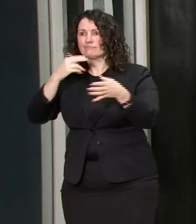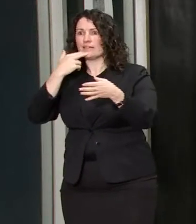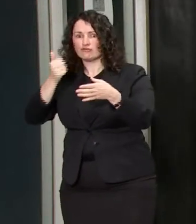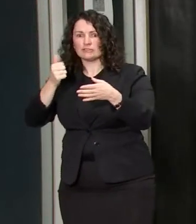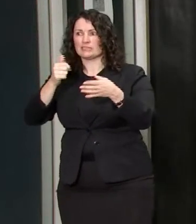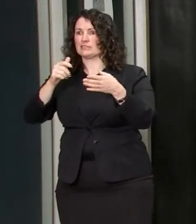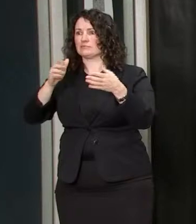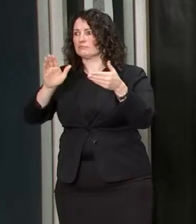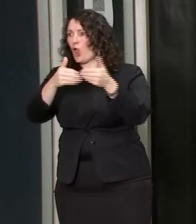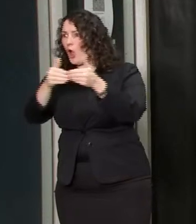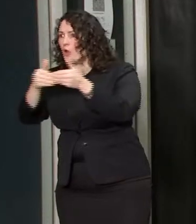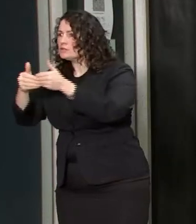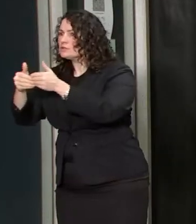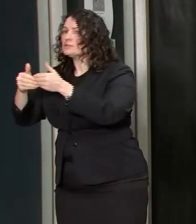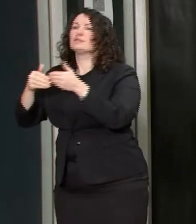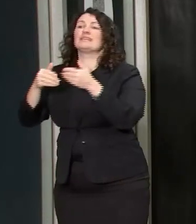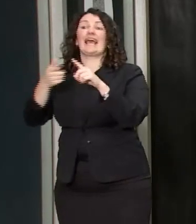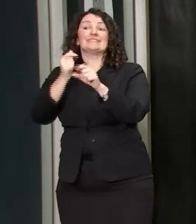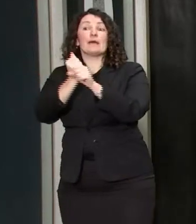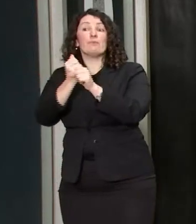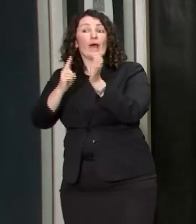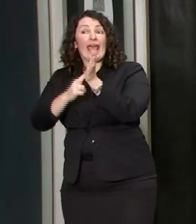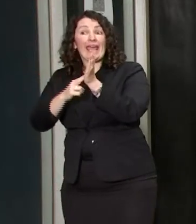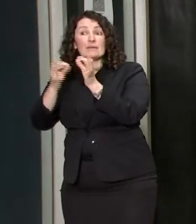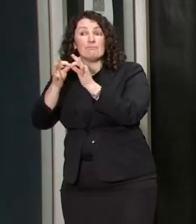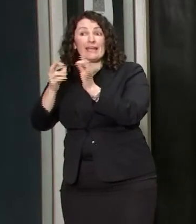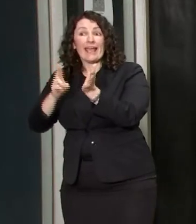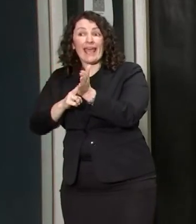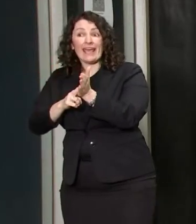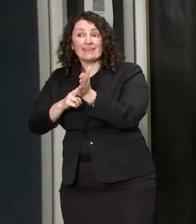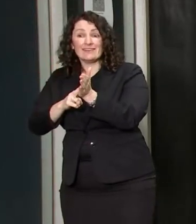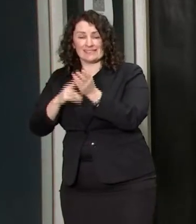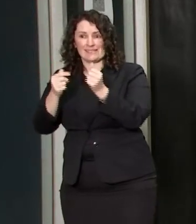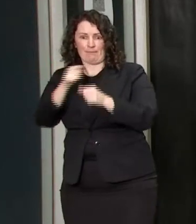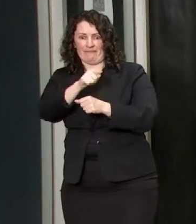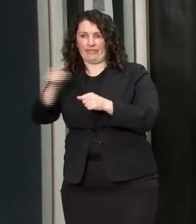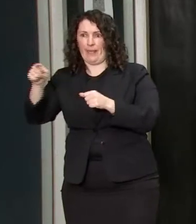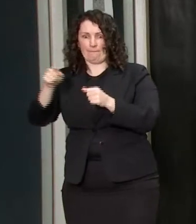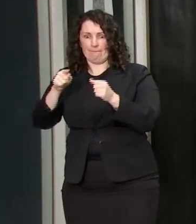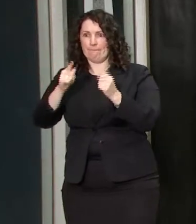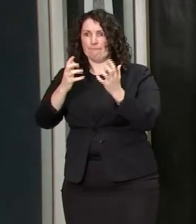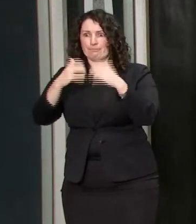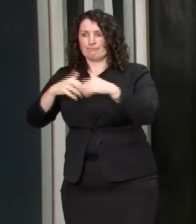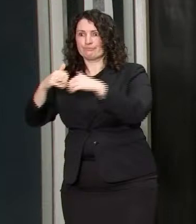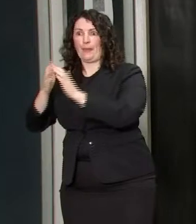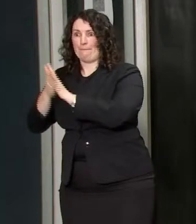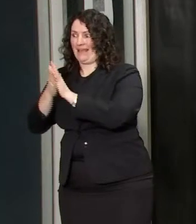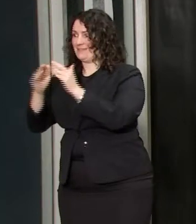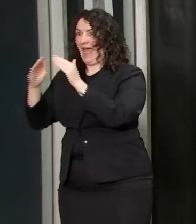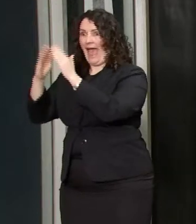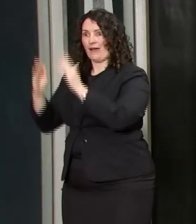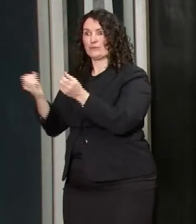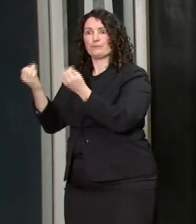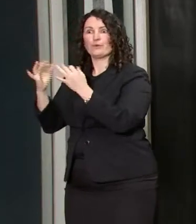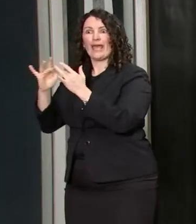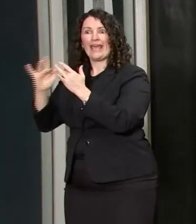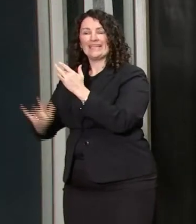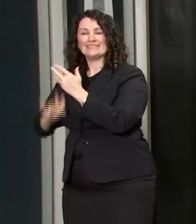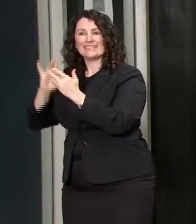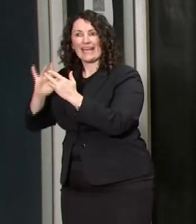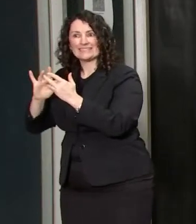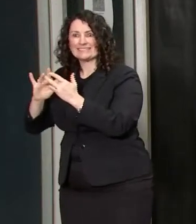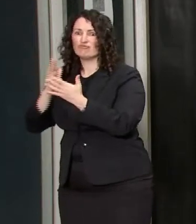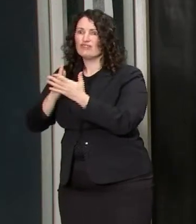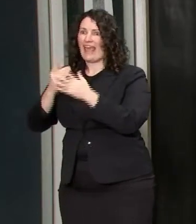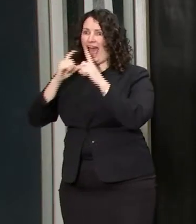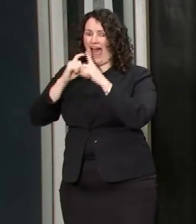our emergency services to gain access to get generators into site or refuel generators at some of those locations, but access is being